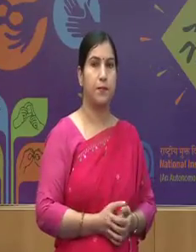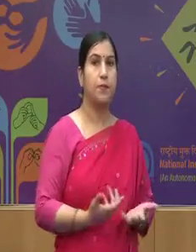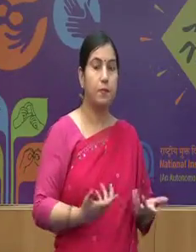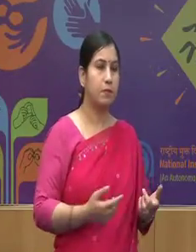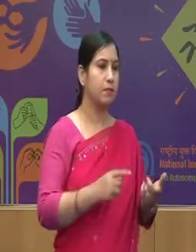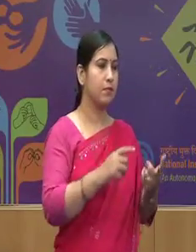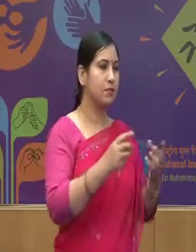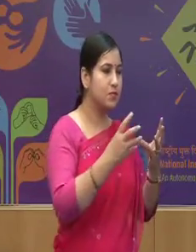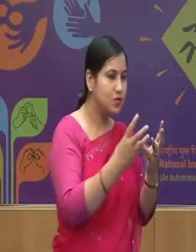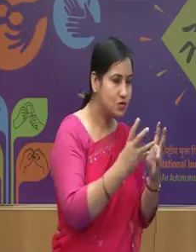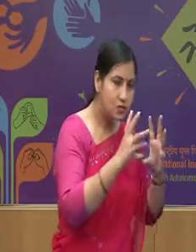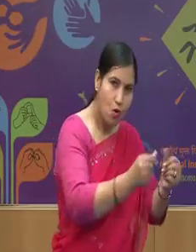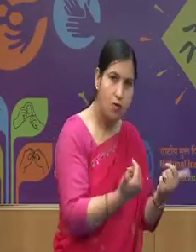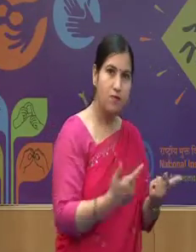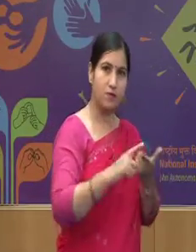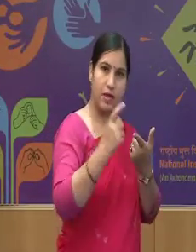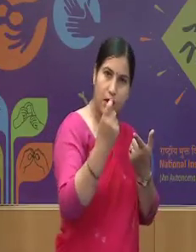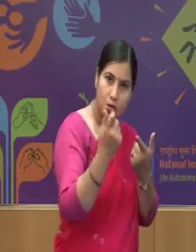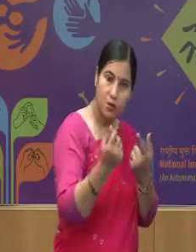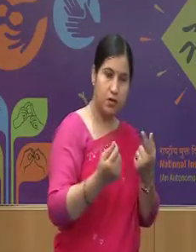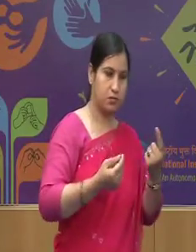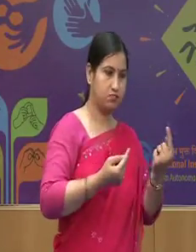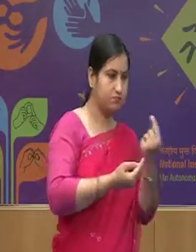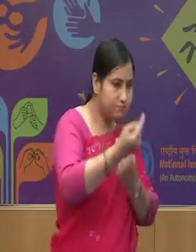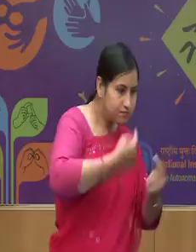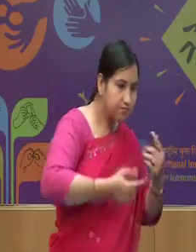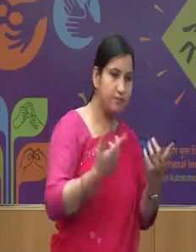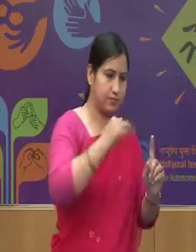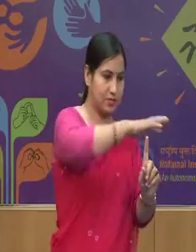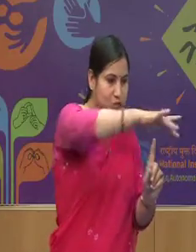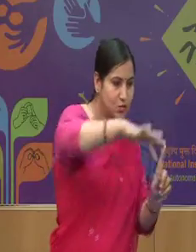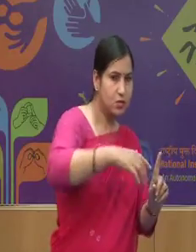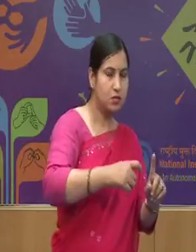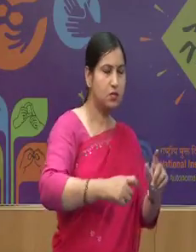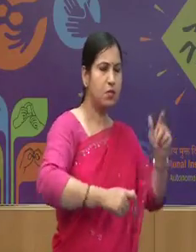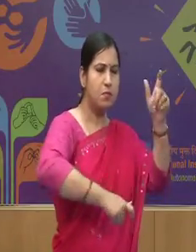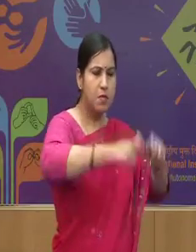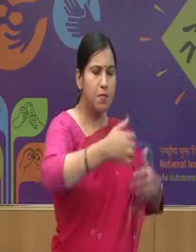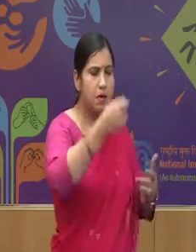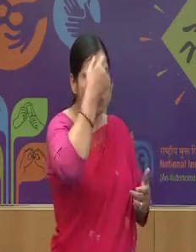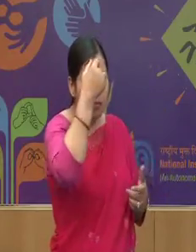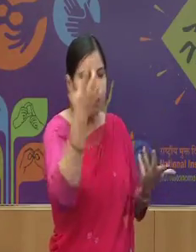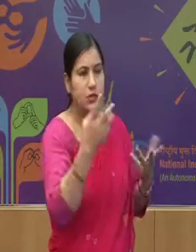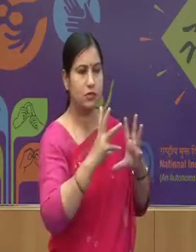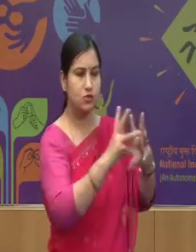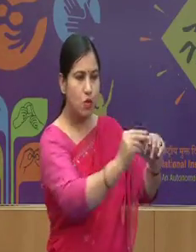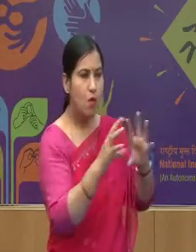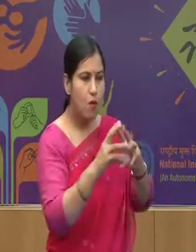solving economic, social, political, and humanitarian problems